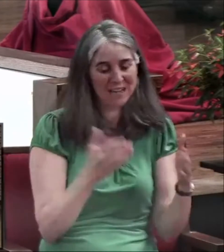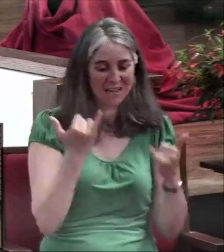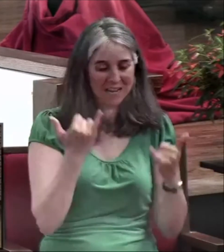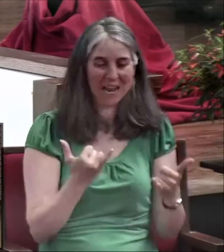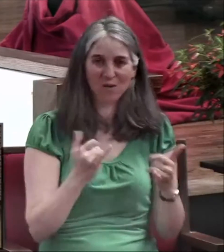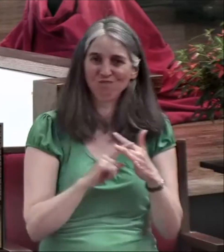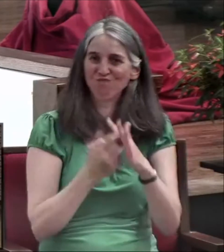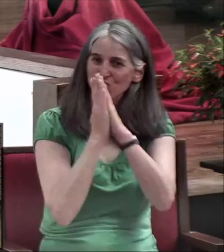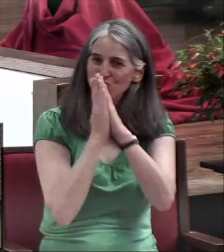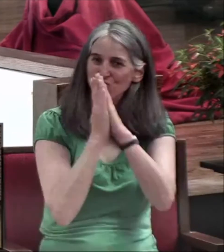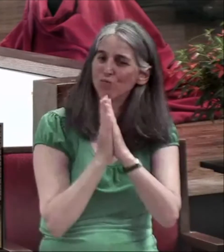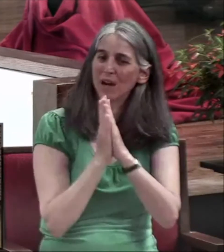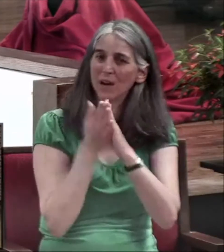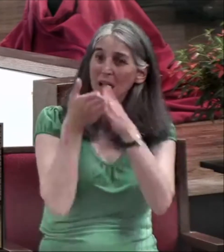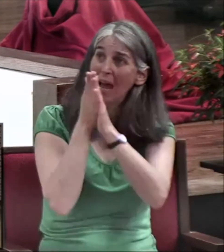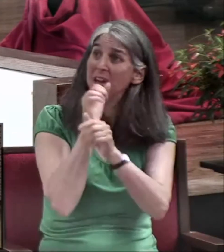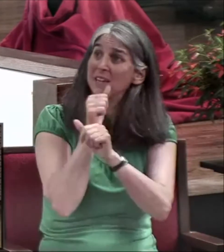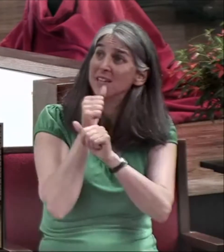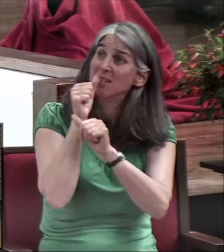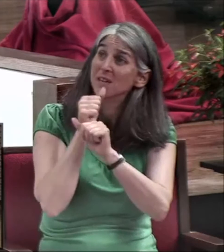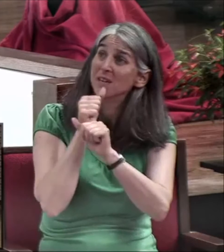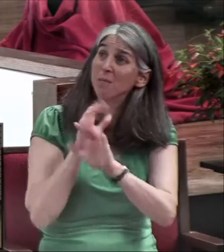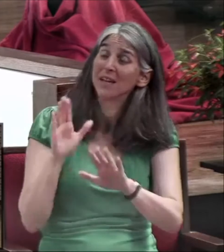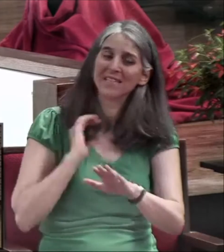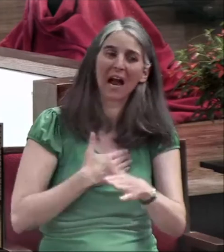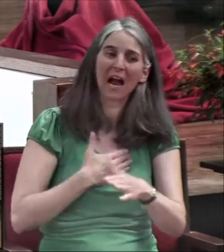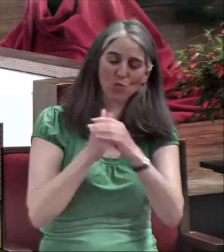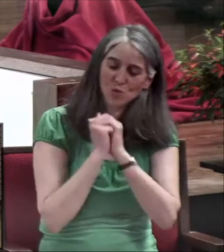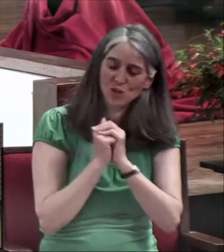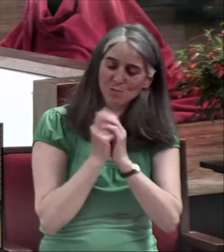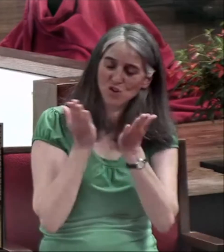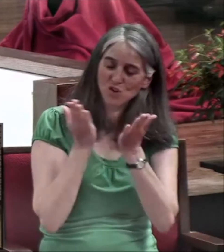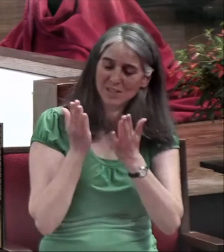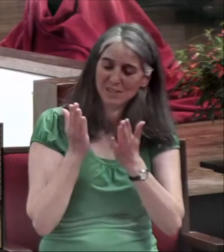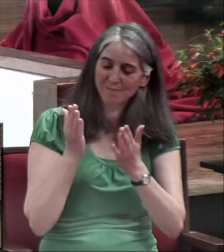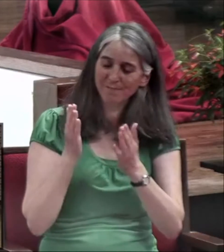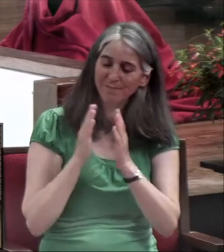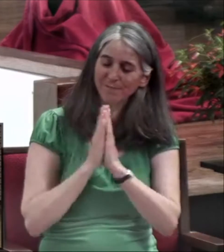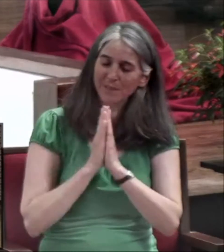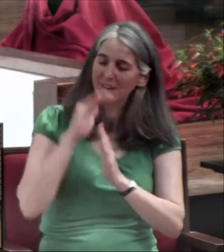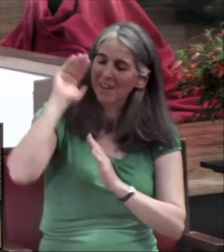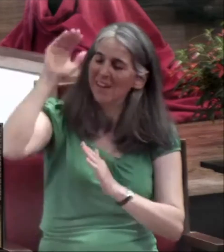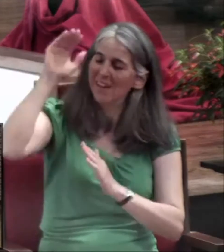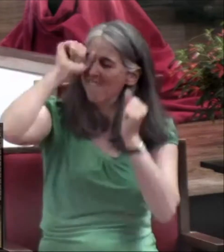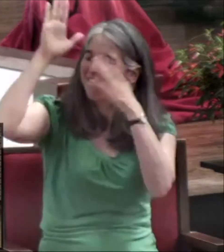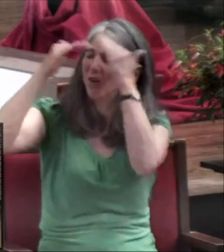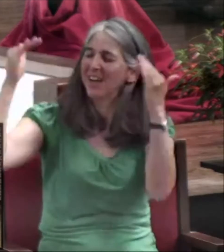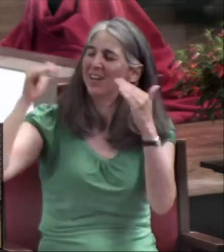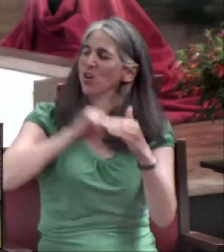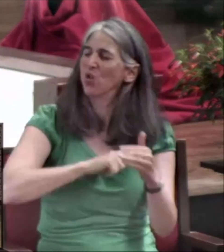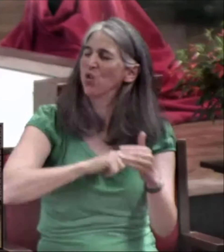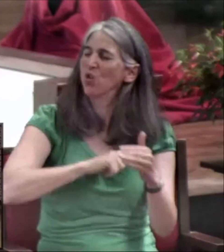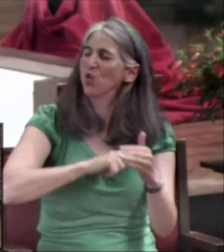and ask the Lord to bless our service. Father in heaven, Lord, it is good to come to the house of the